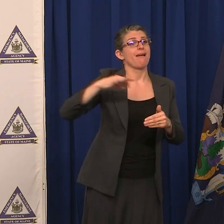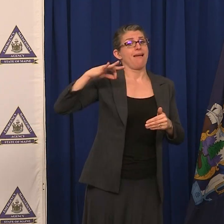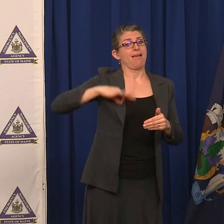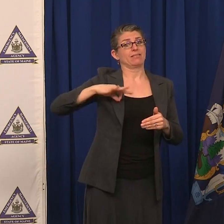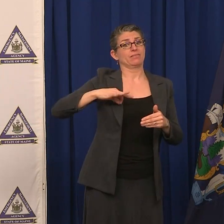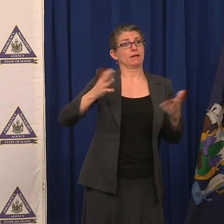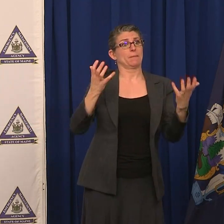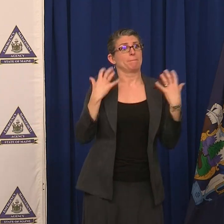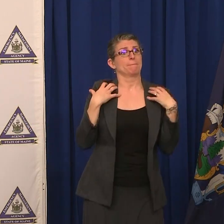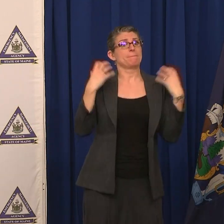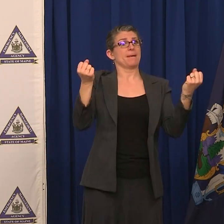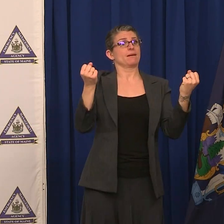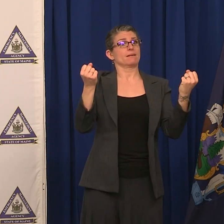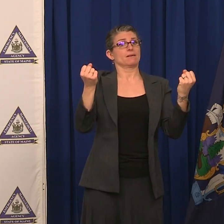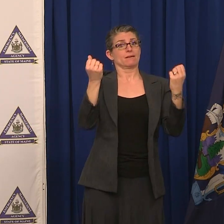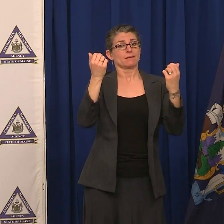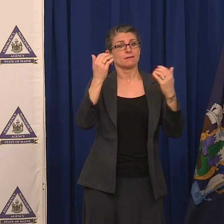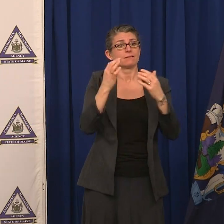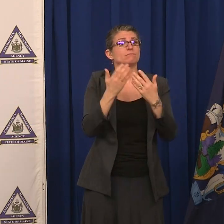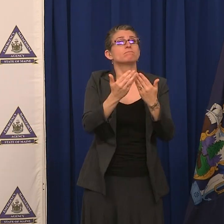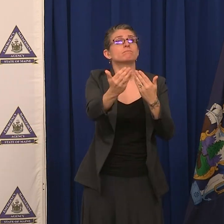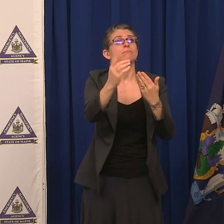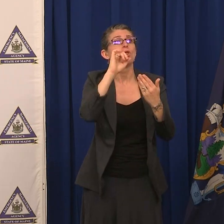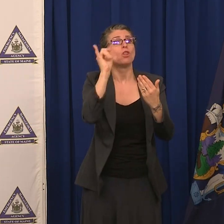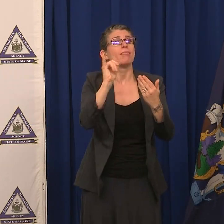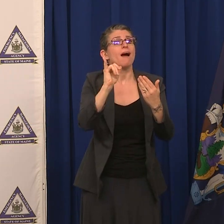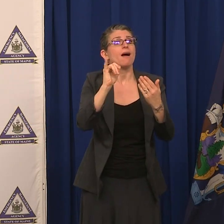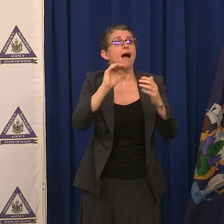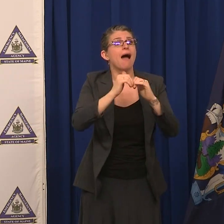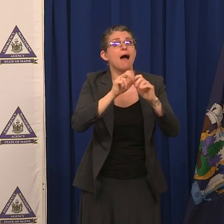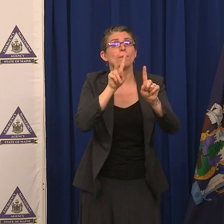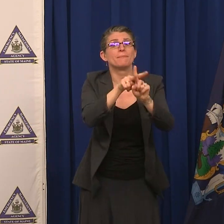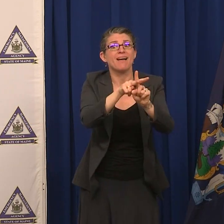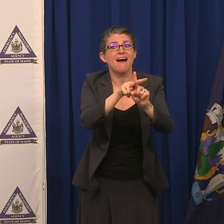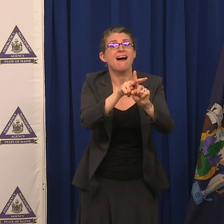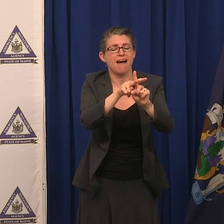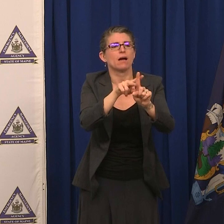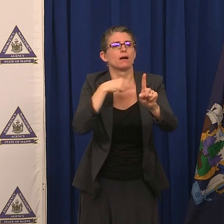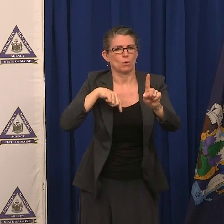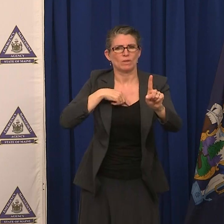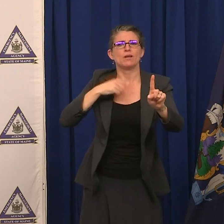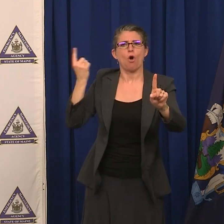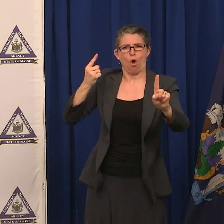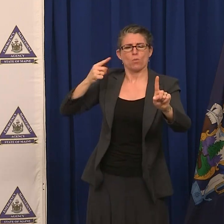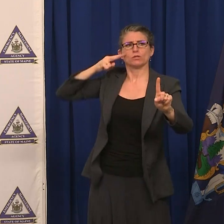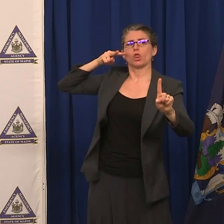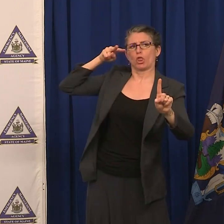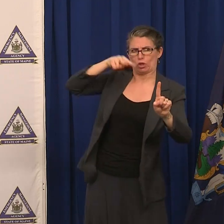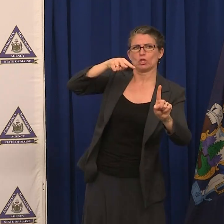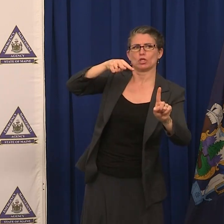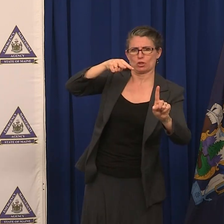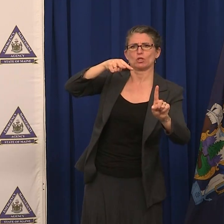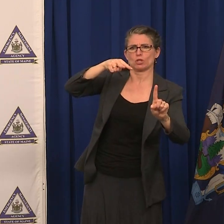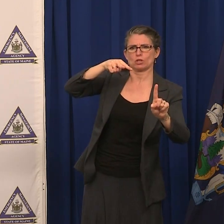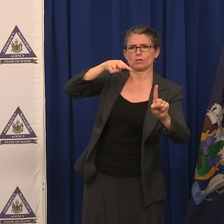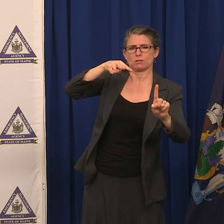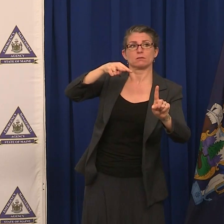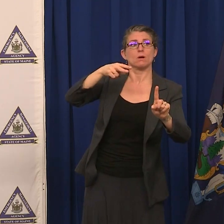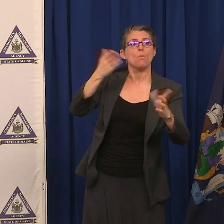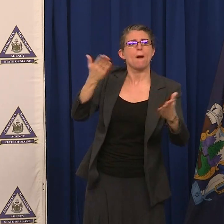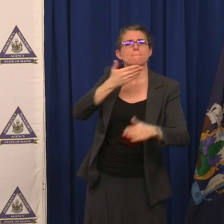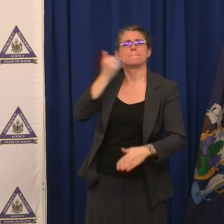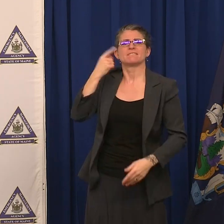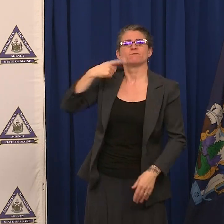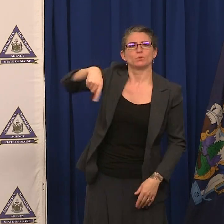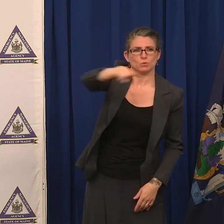the architecture that's already in place, on top of an advisory by the US CDC for residents of those certain states